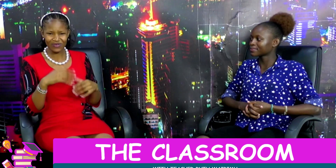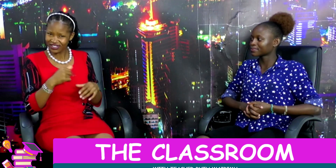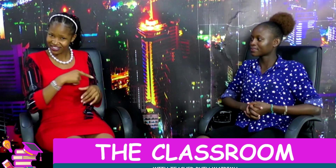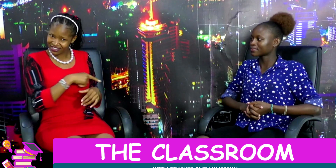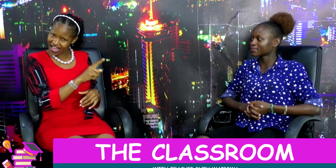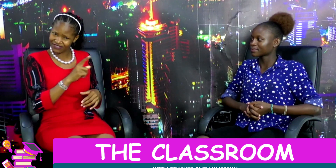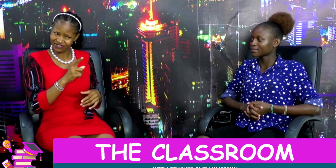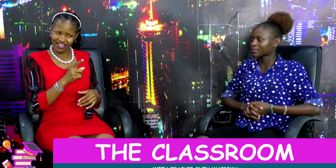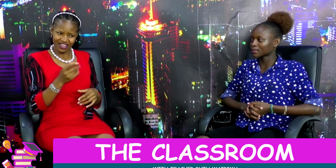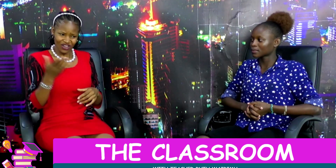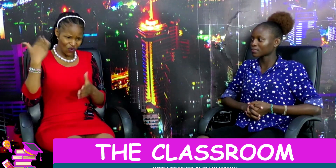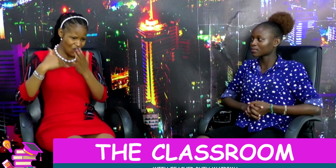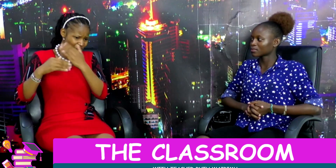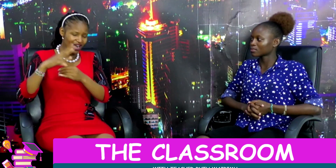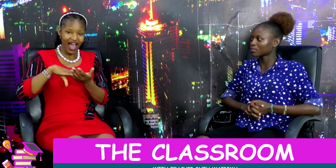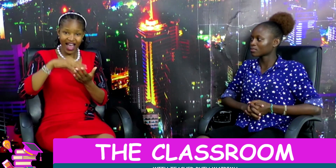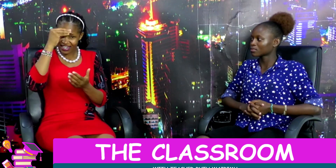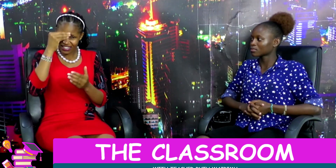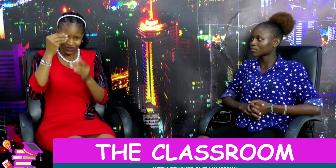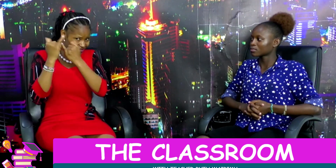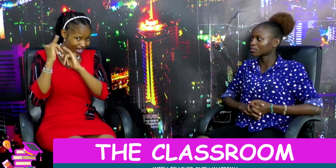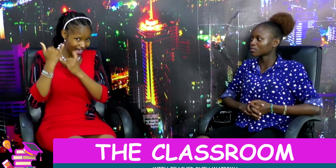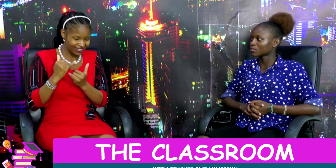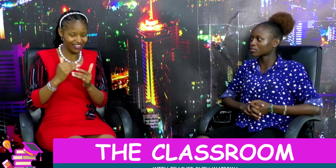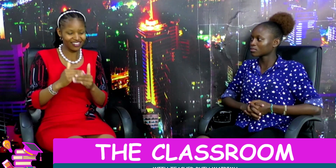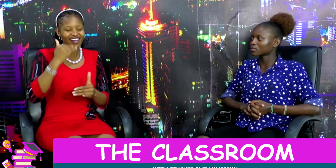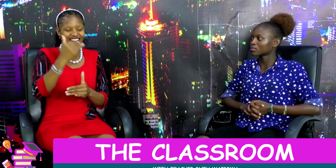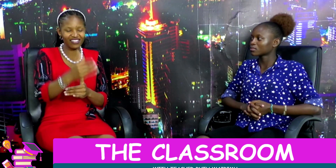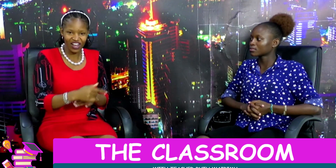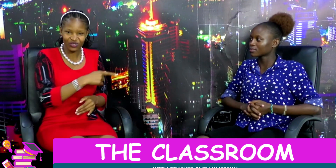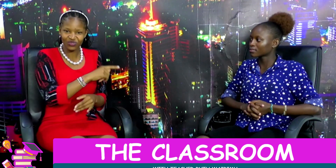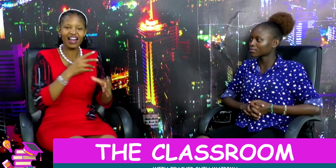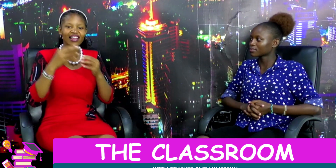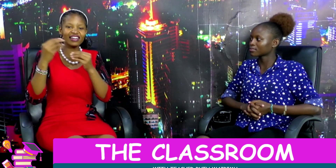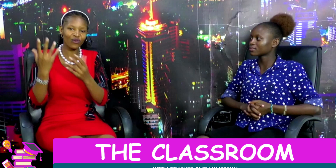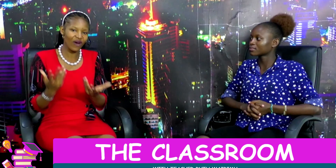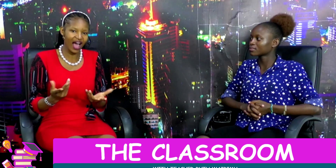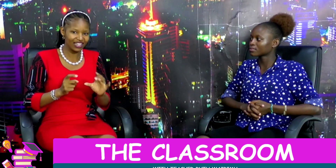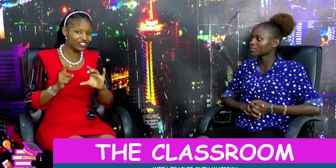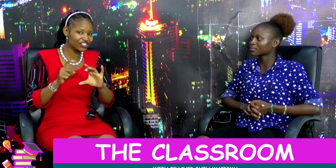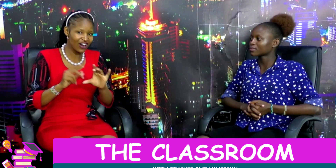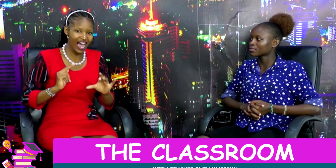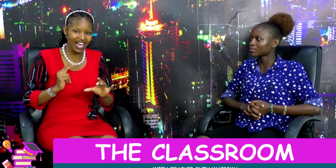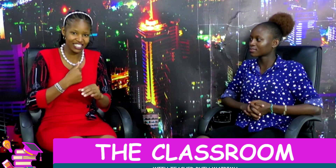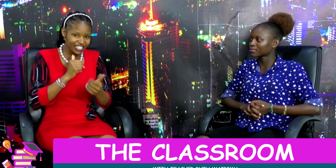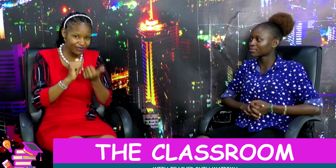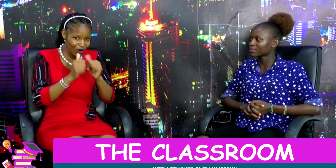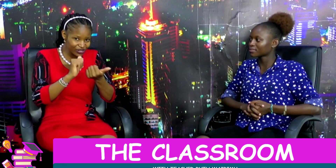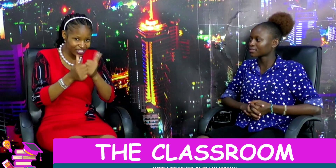as you can see, our girl here, she has told us how her journey, and